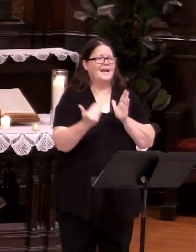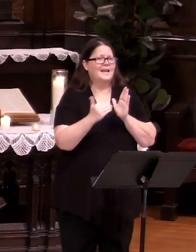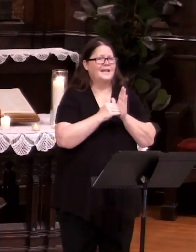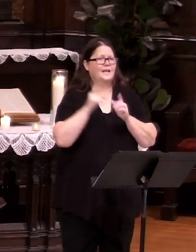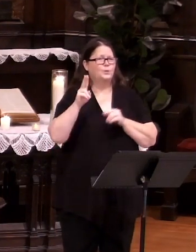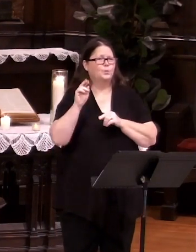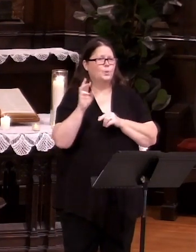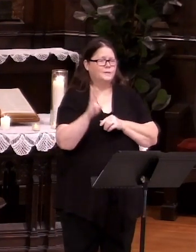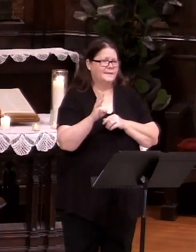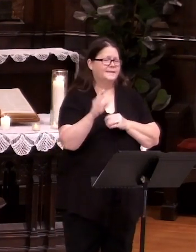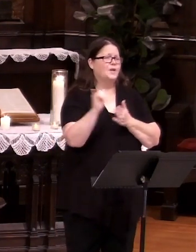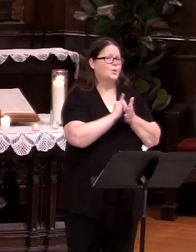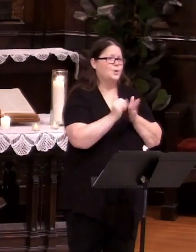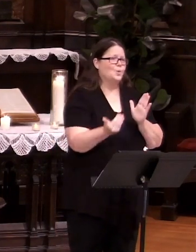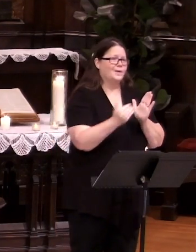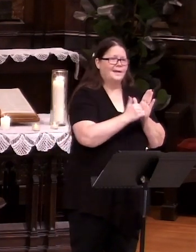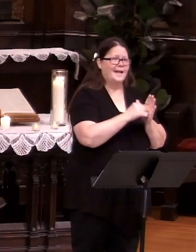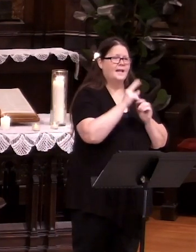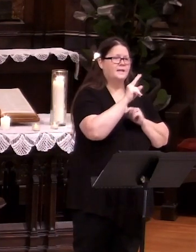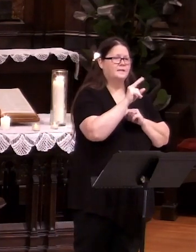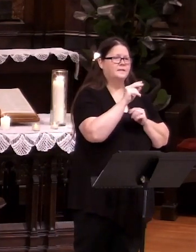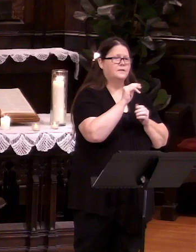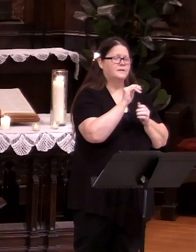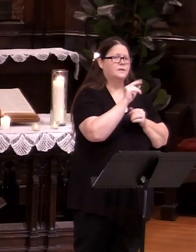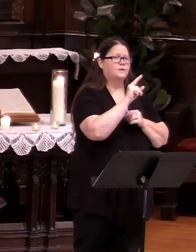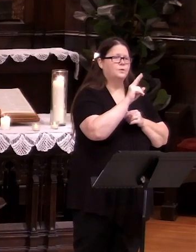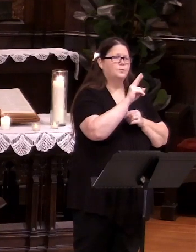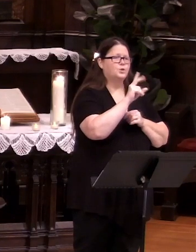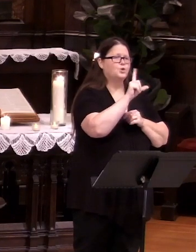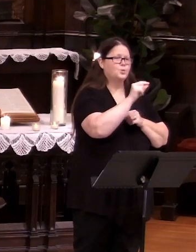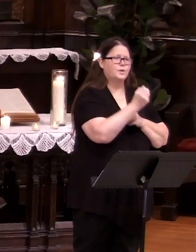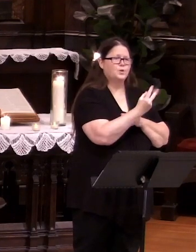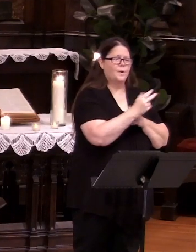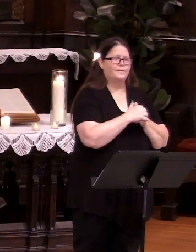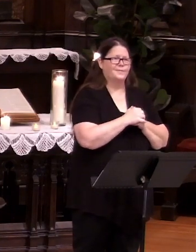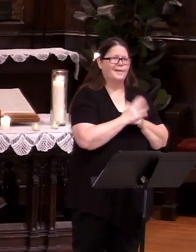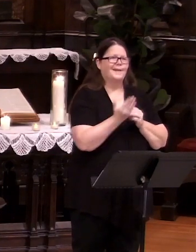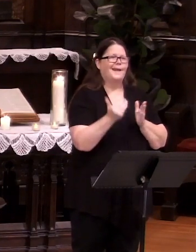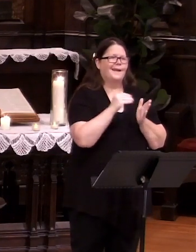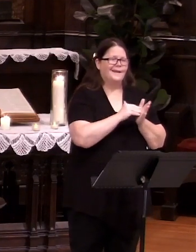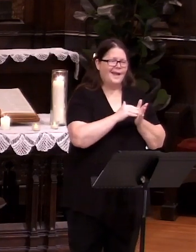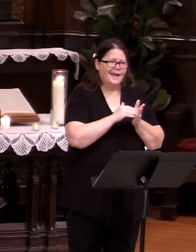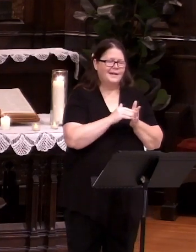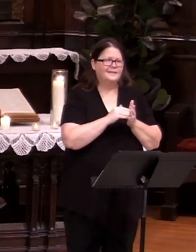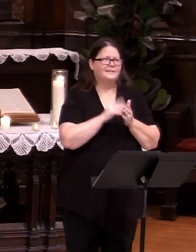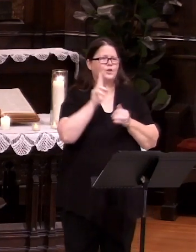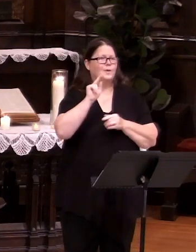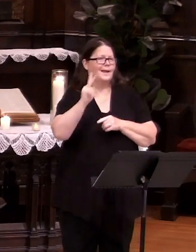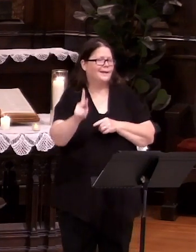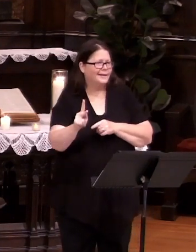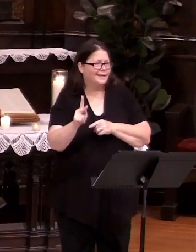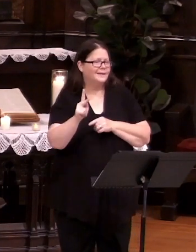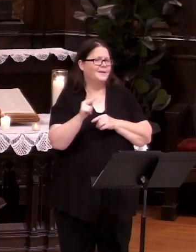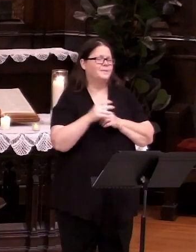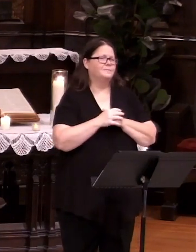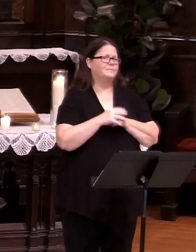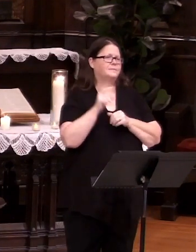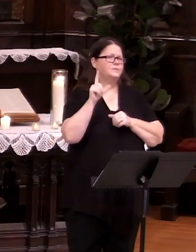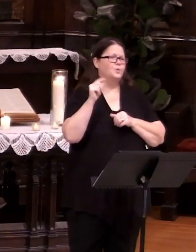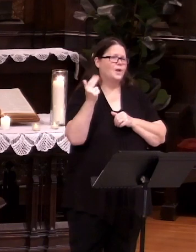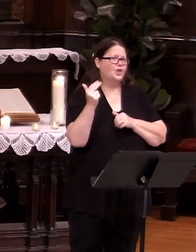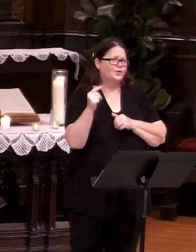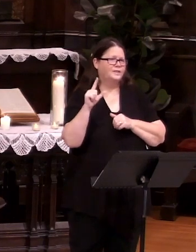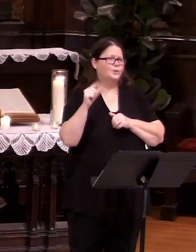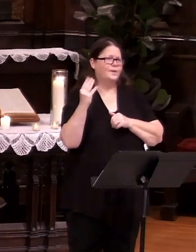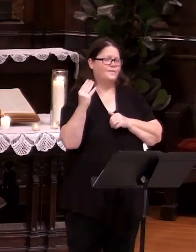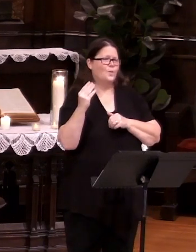Broadway in 2012, and toured the UK again in 2013 and 14 before running